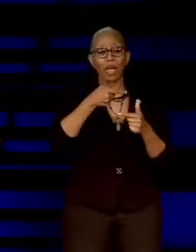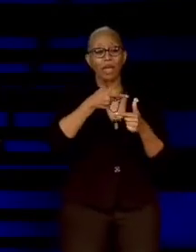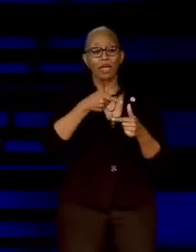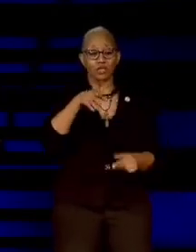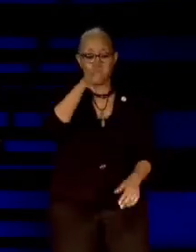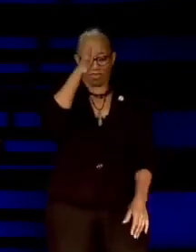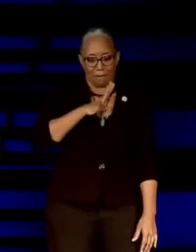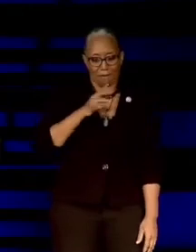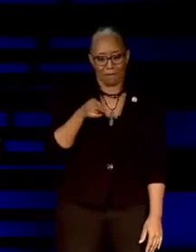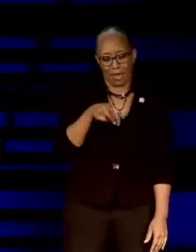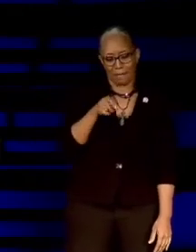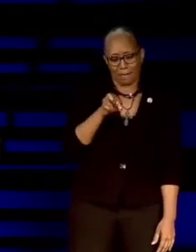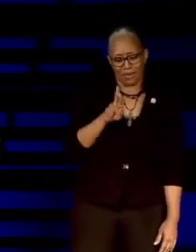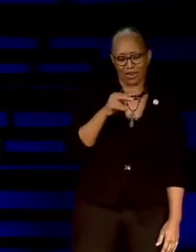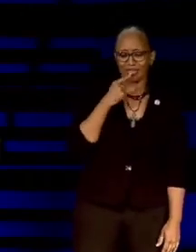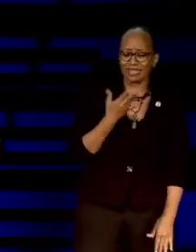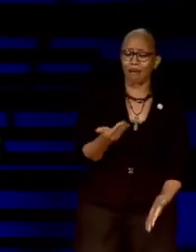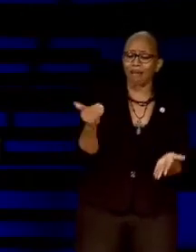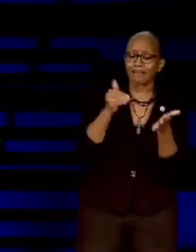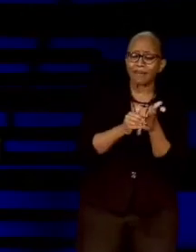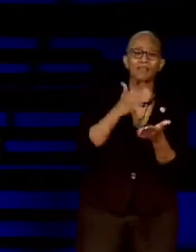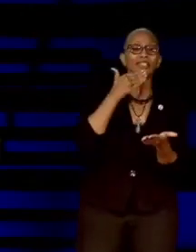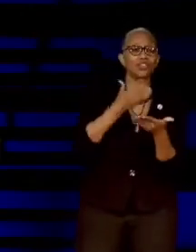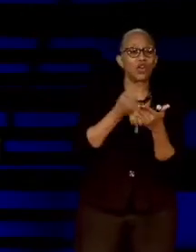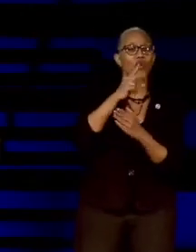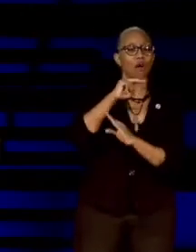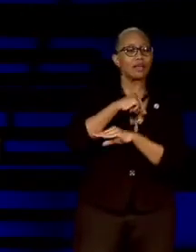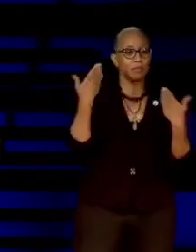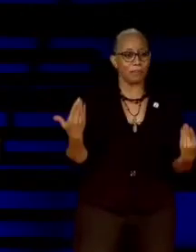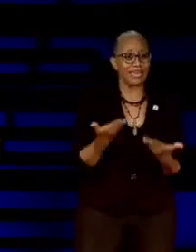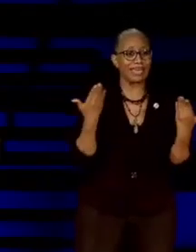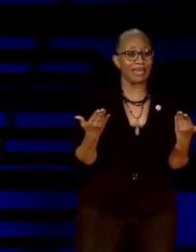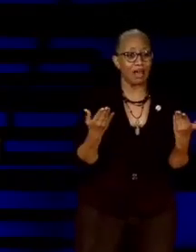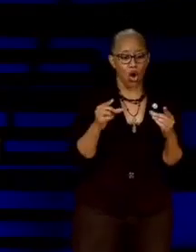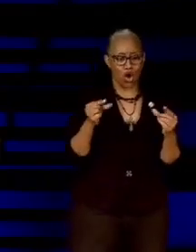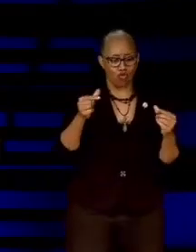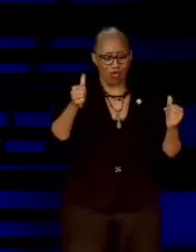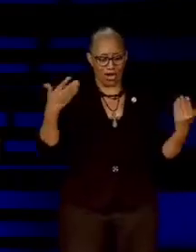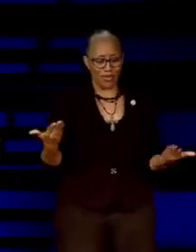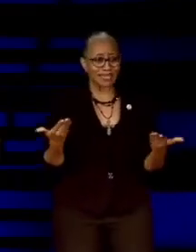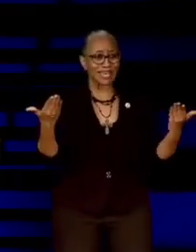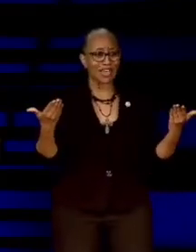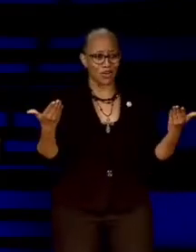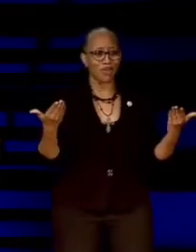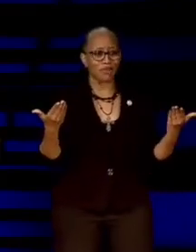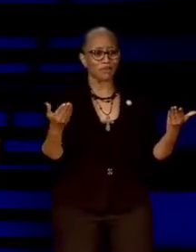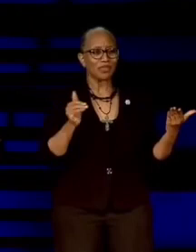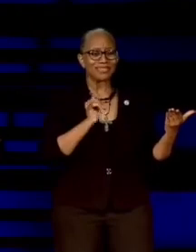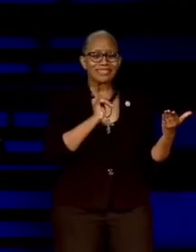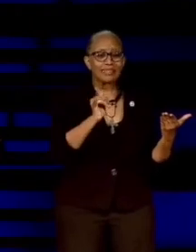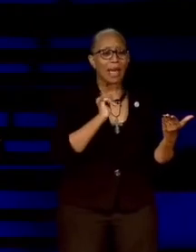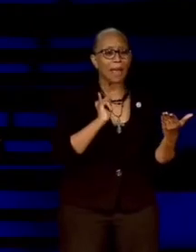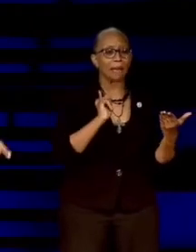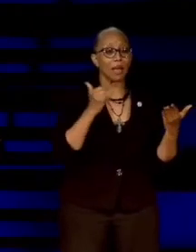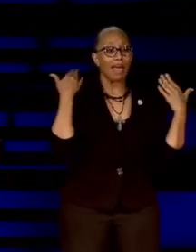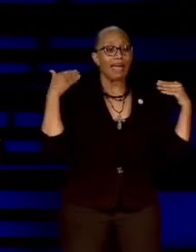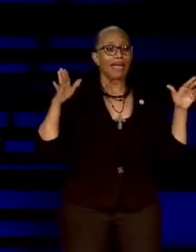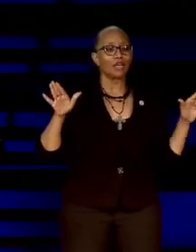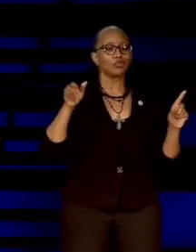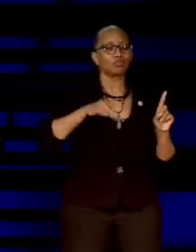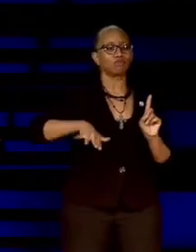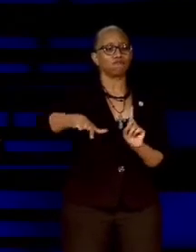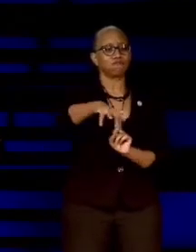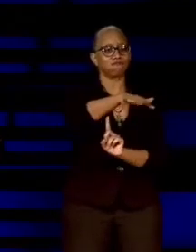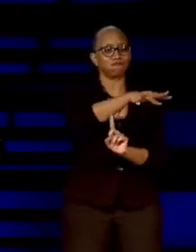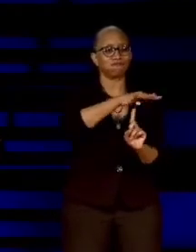says it is good for us to be here. Greater is here. Hallelujah to God. Angels